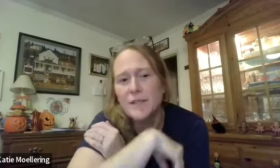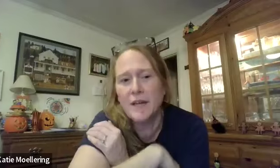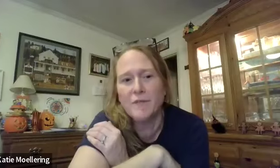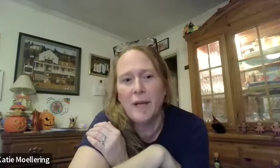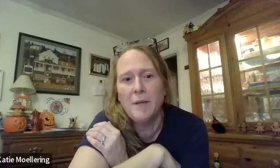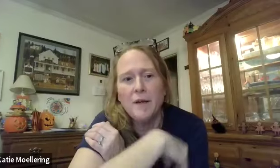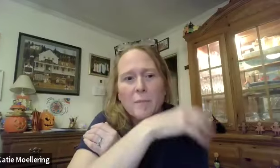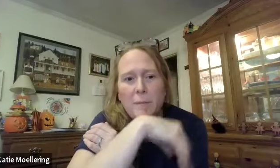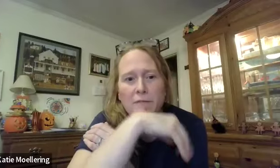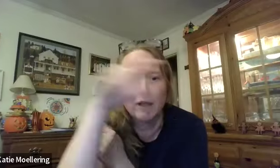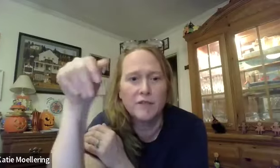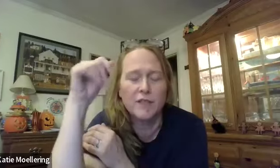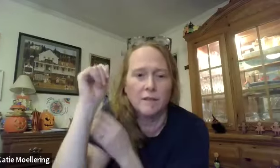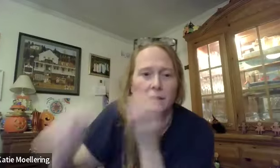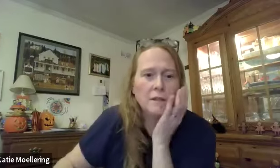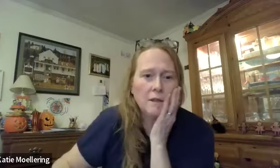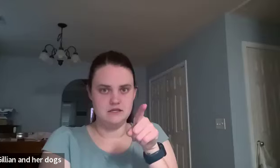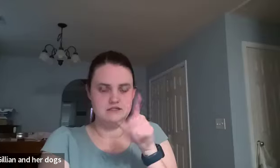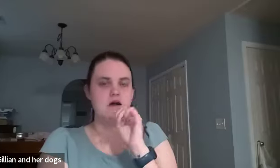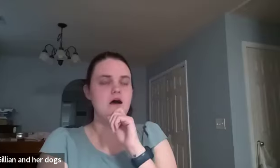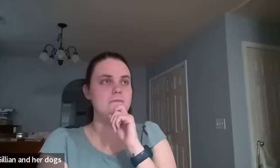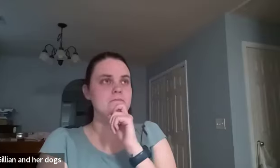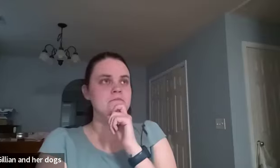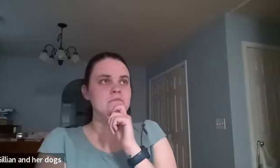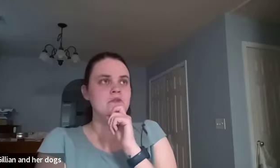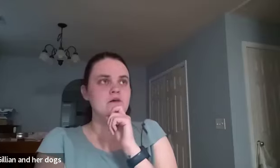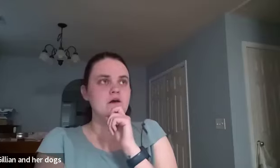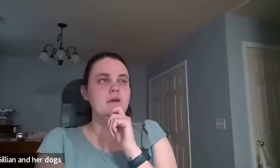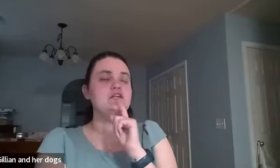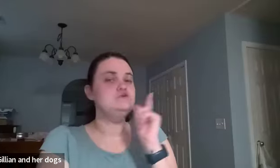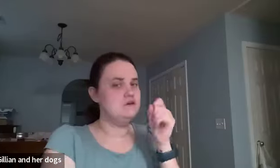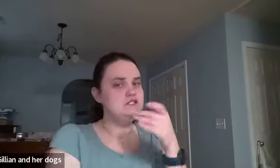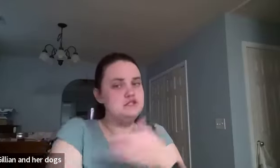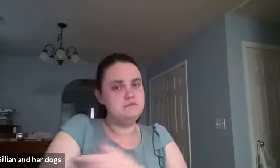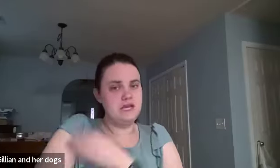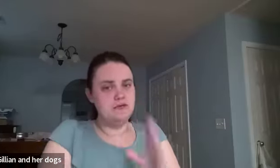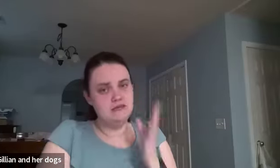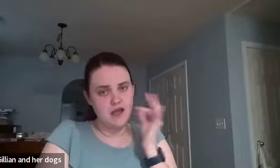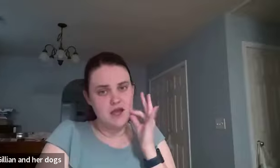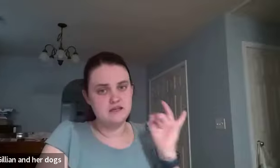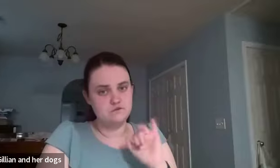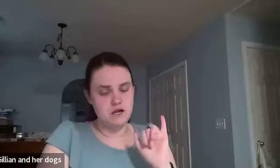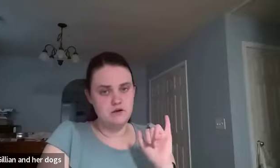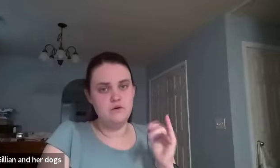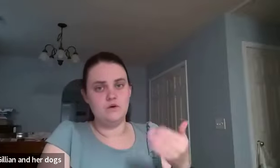sign for baby or baby first? And Yes, yes. I mean, you could do baby cat as well,